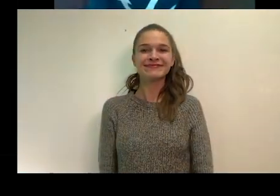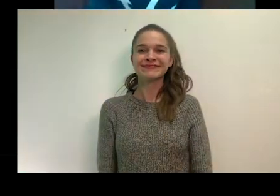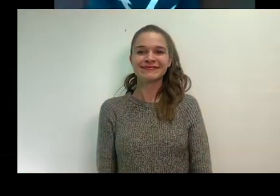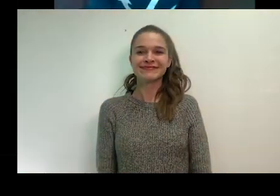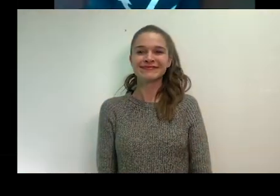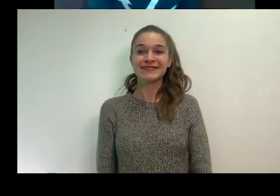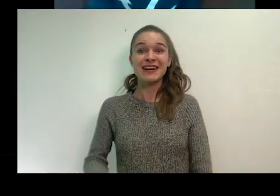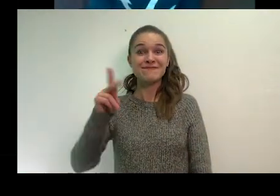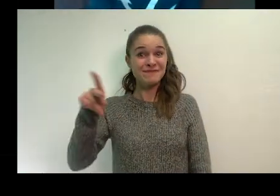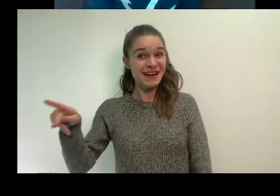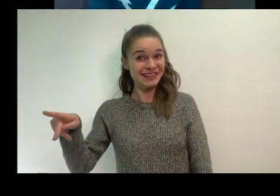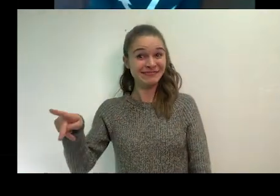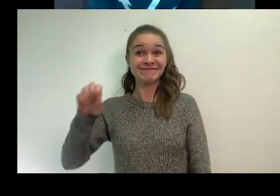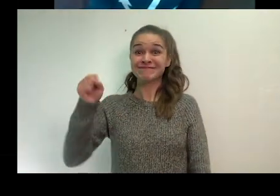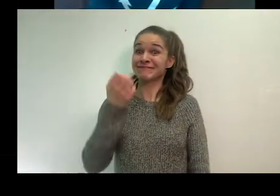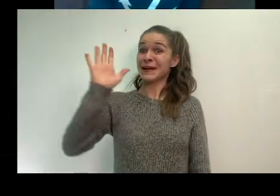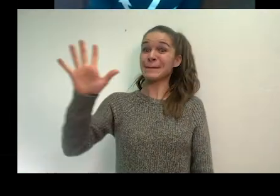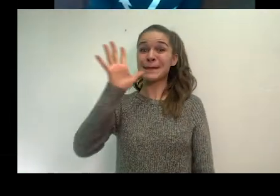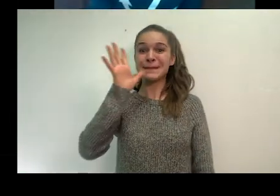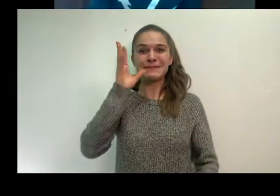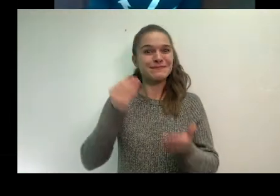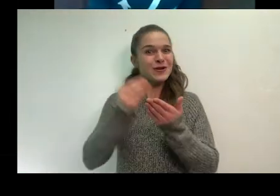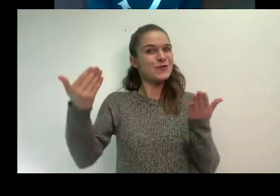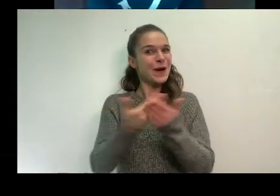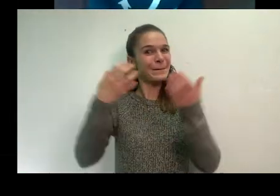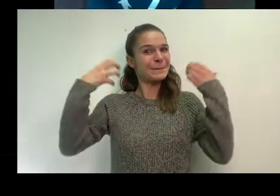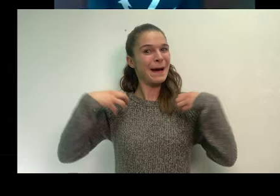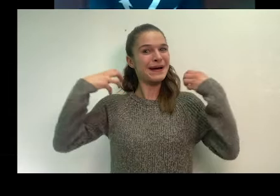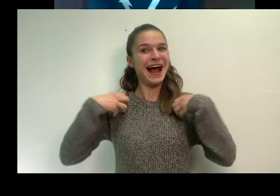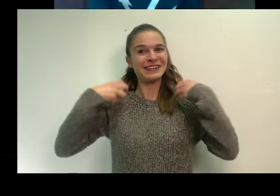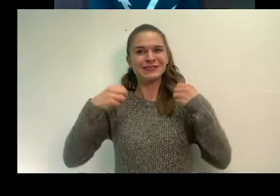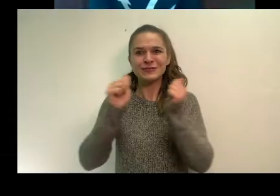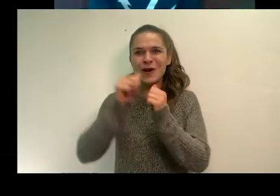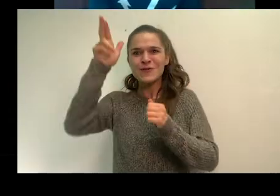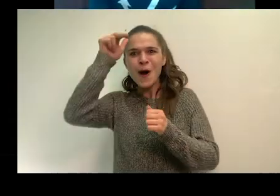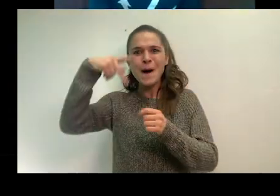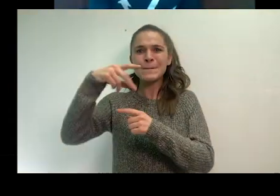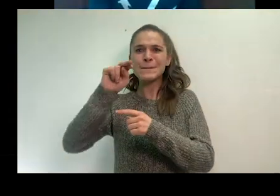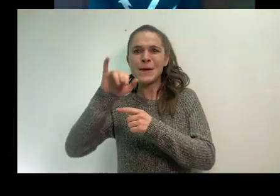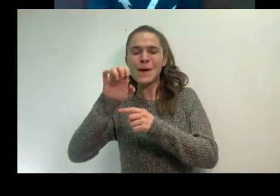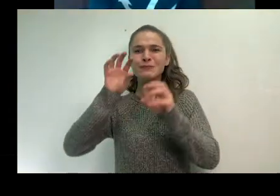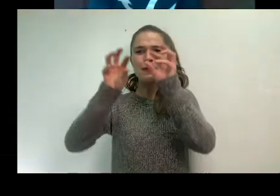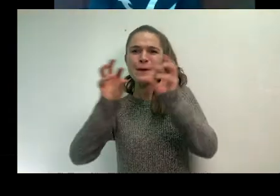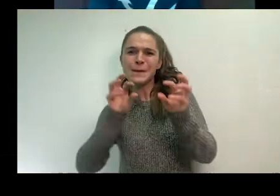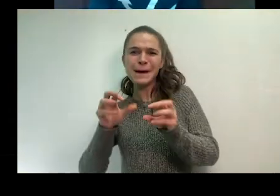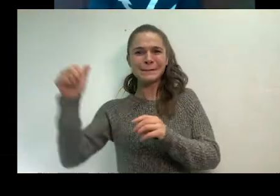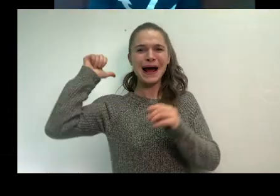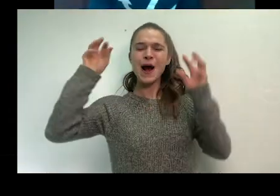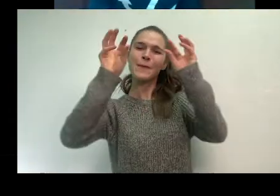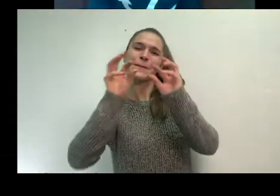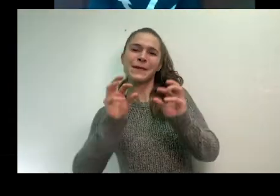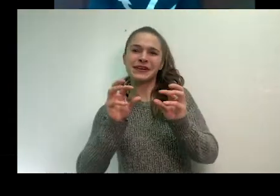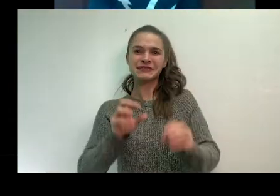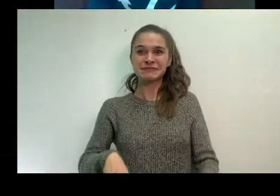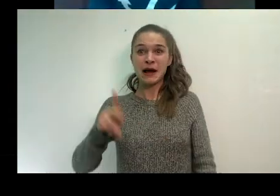Penelope's mom bought her a new backpack with ponies on it. Cute. Ponies were